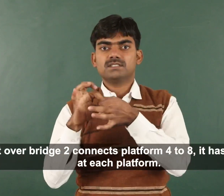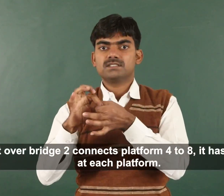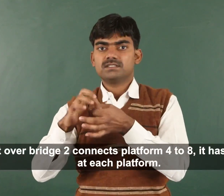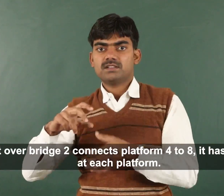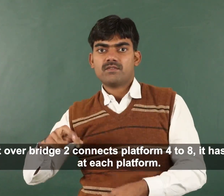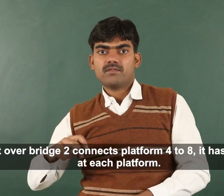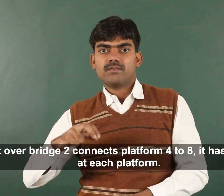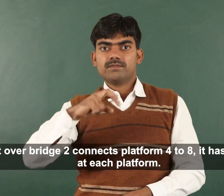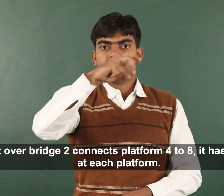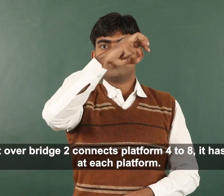platform.